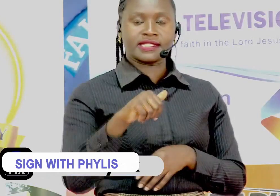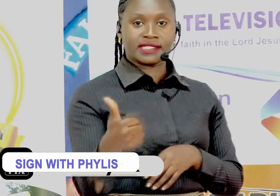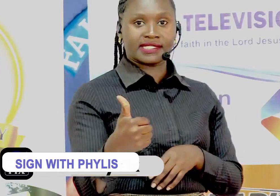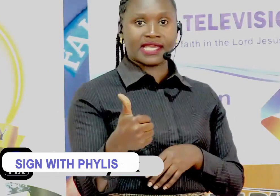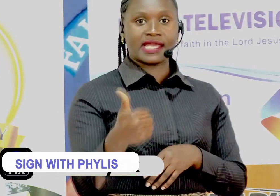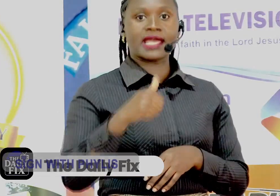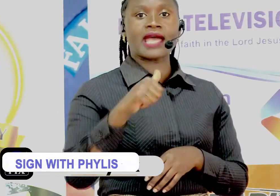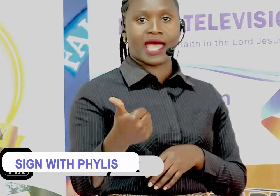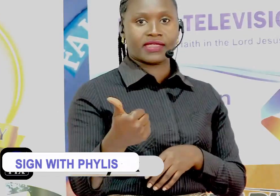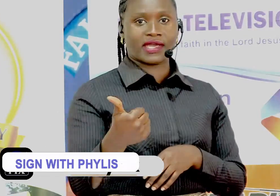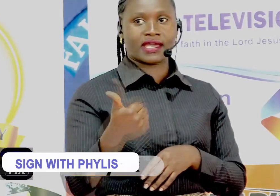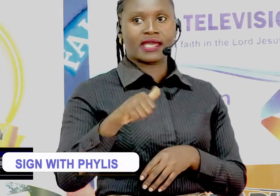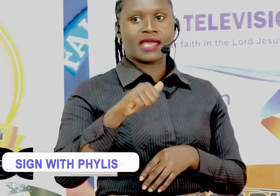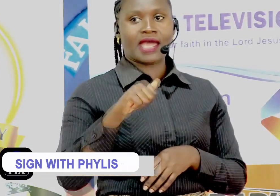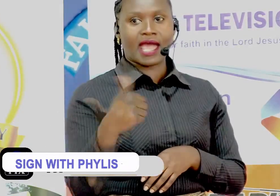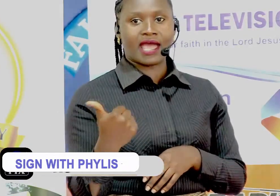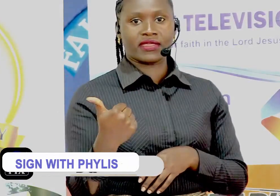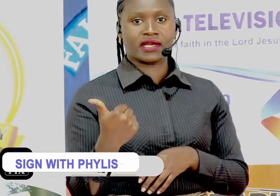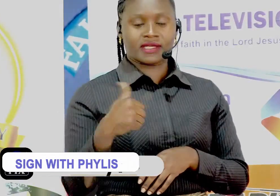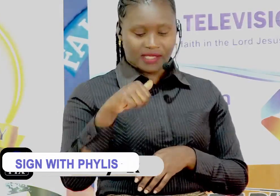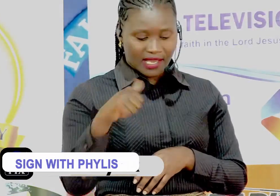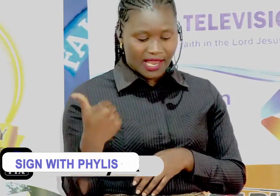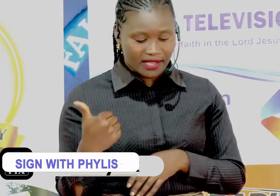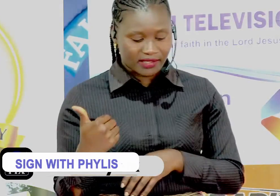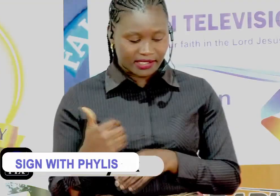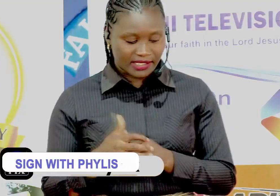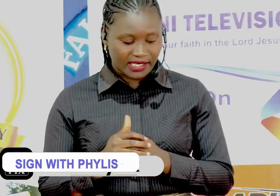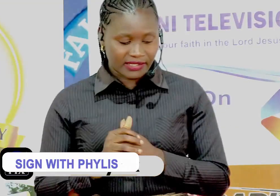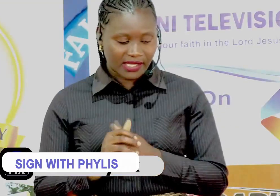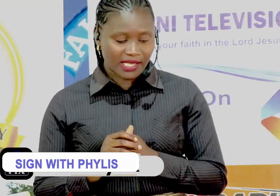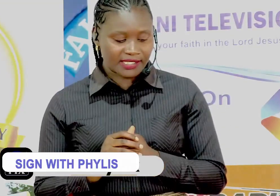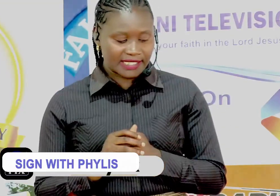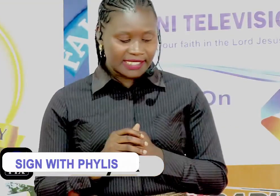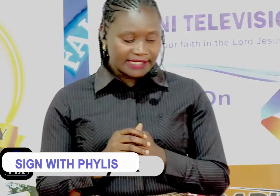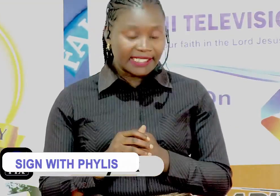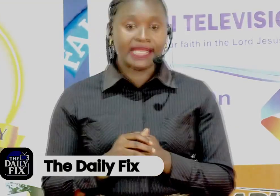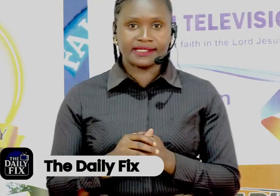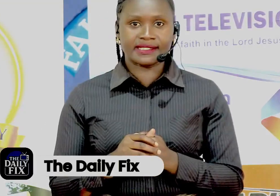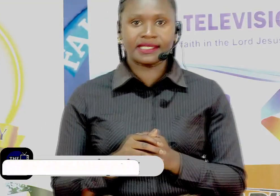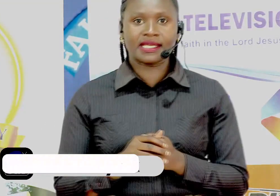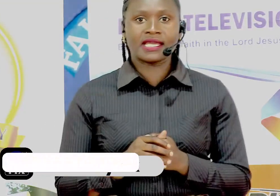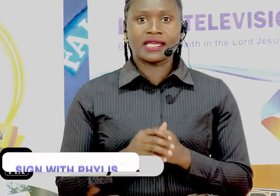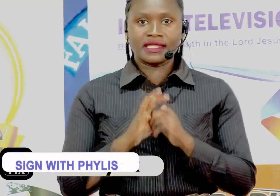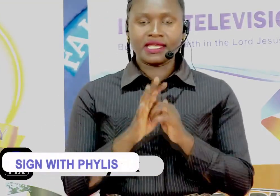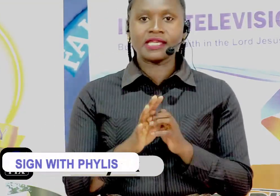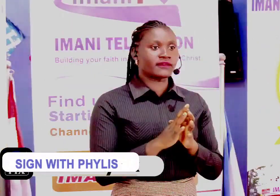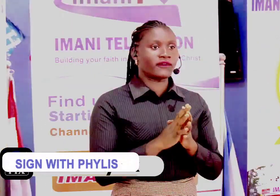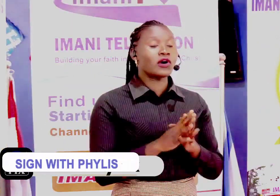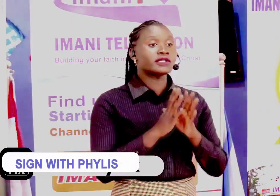the other, other, other. And then these. This for